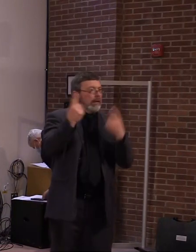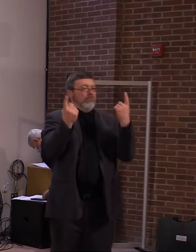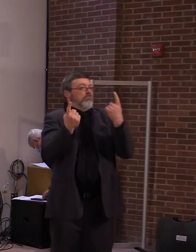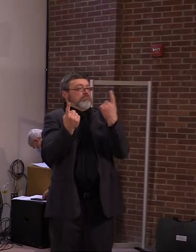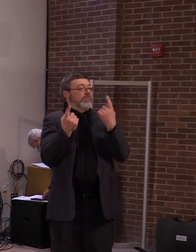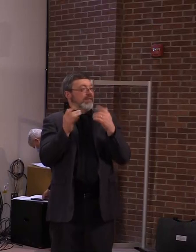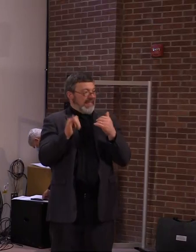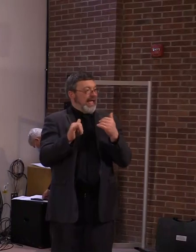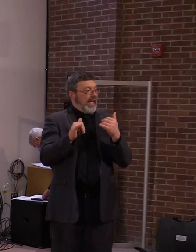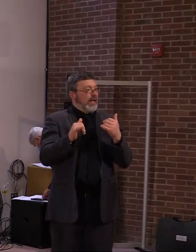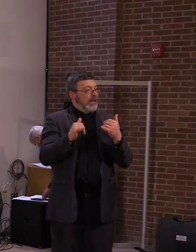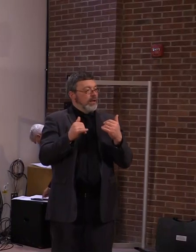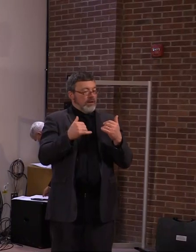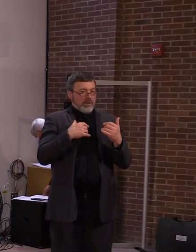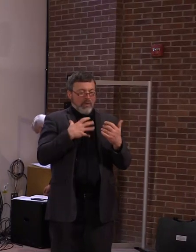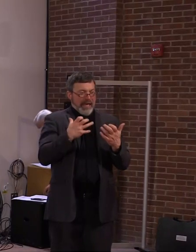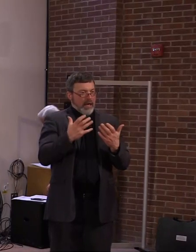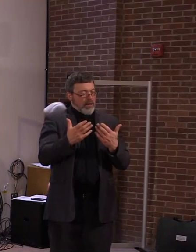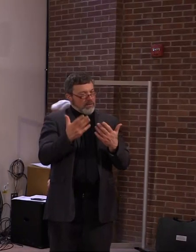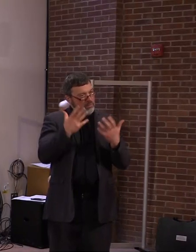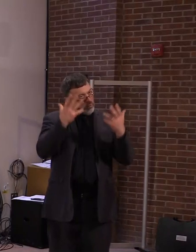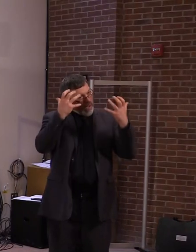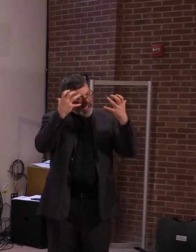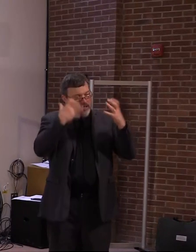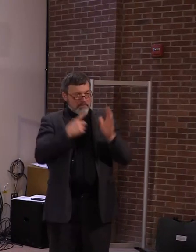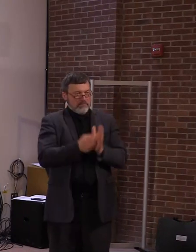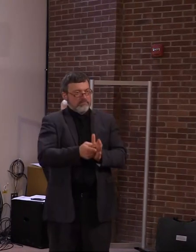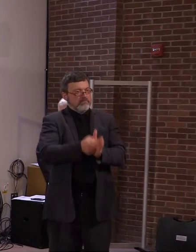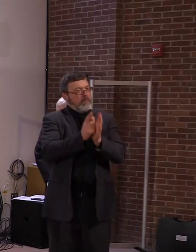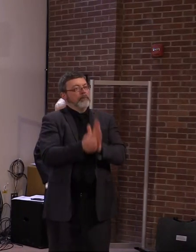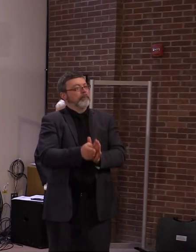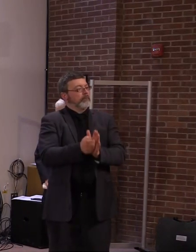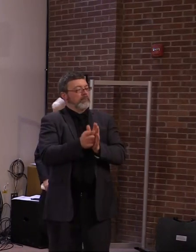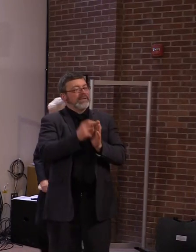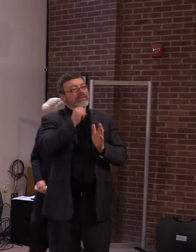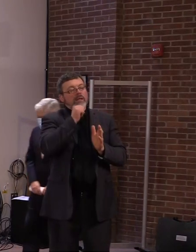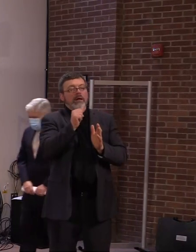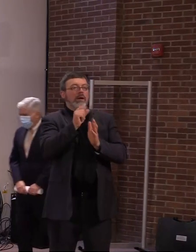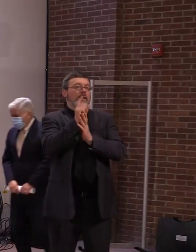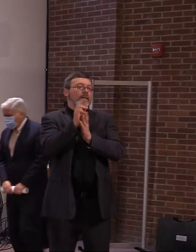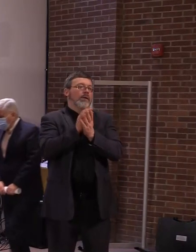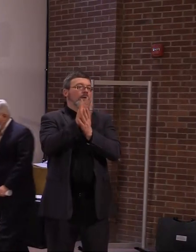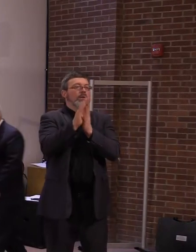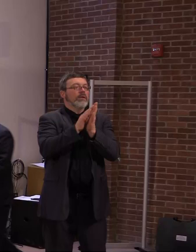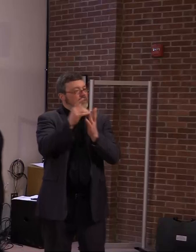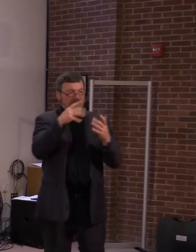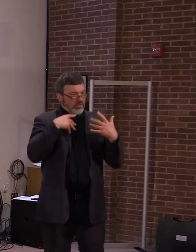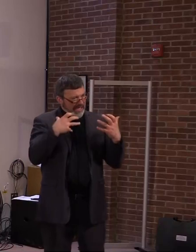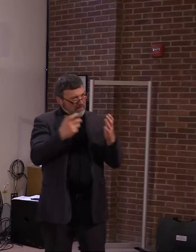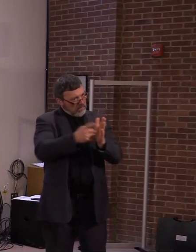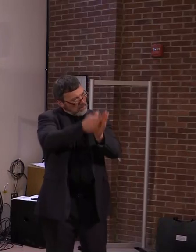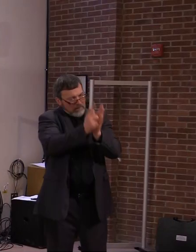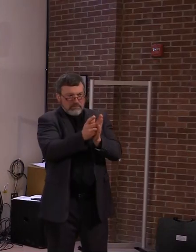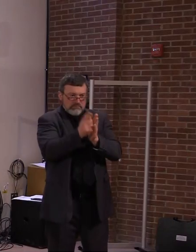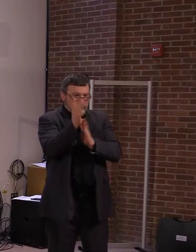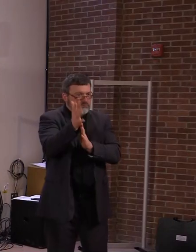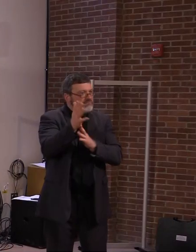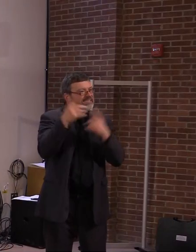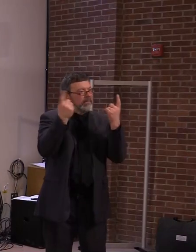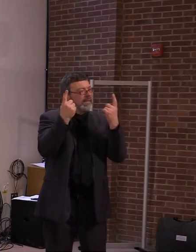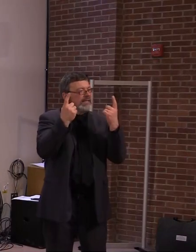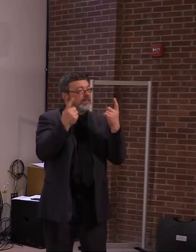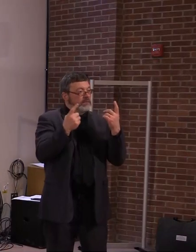your determination whether you should or shouldn't go. So I just think it's the future. Secretary Smith.